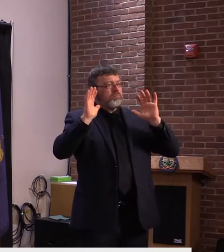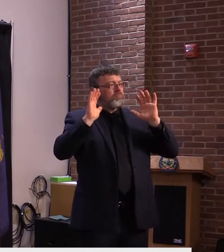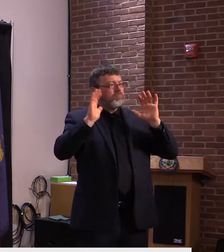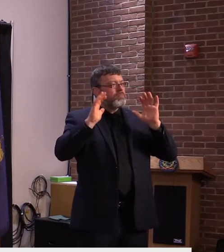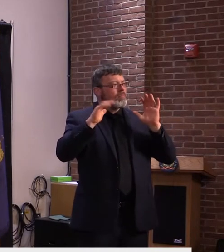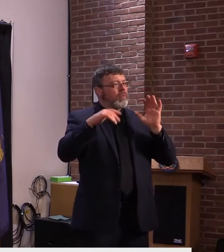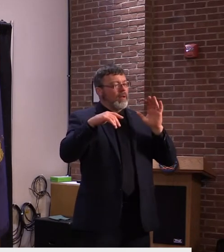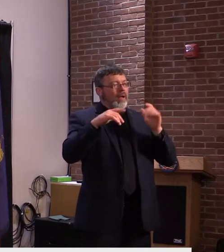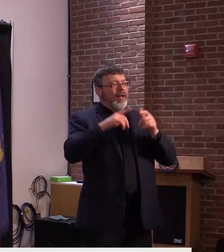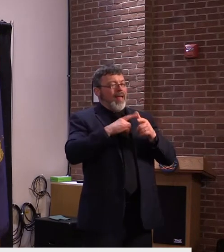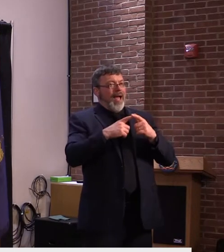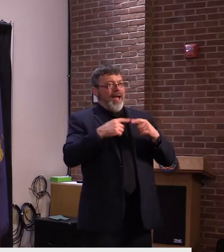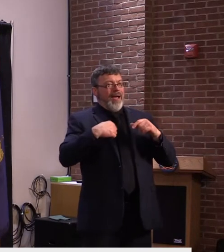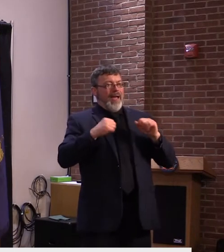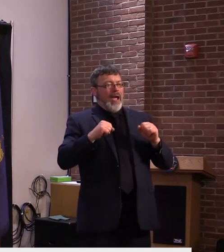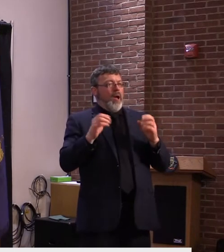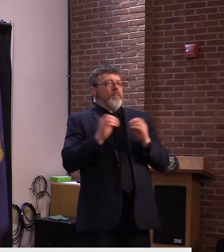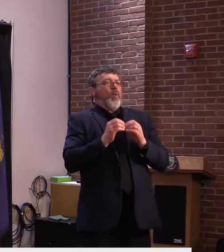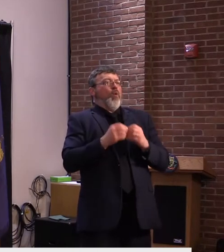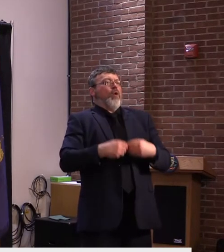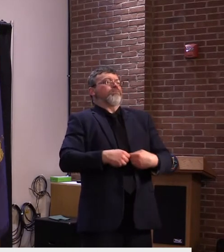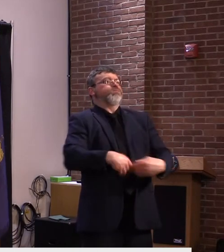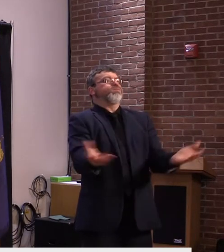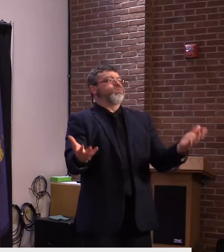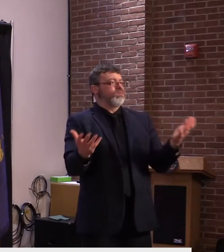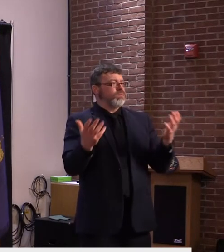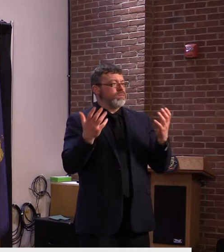specific ecosystems and school districts.